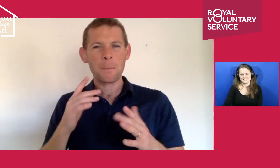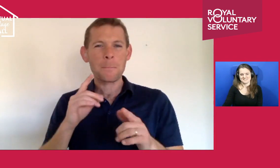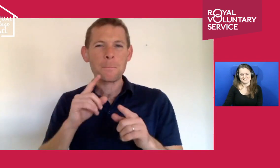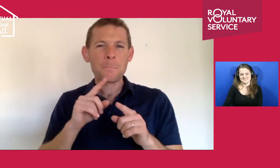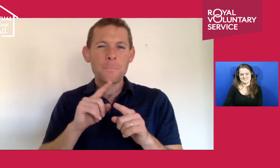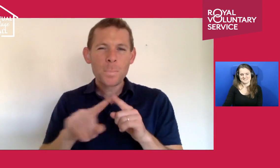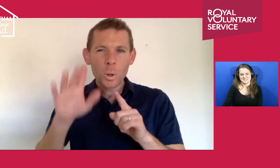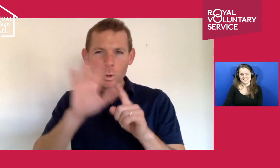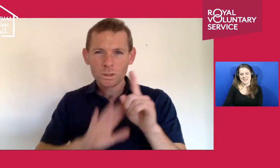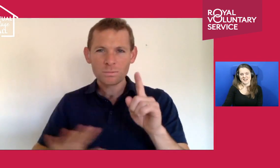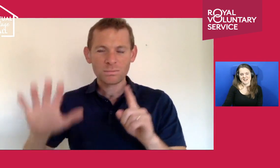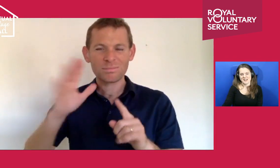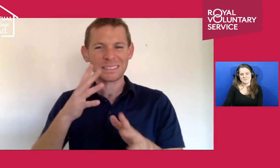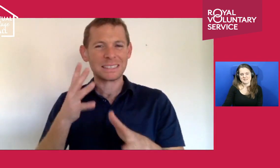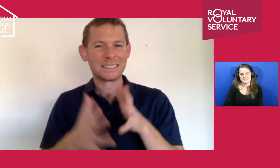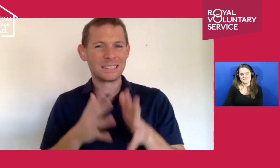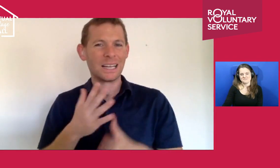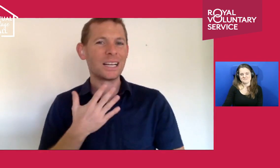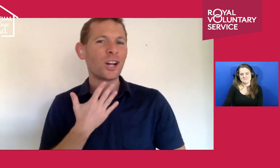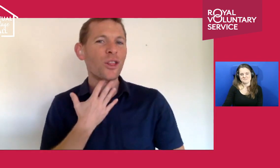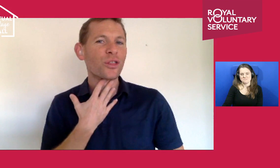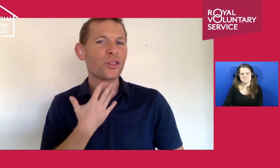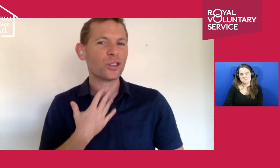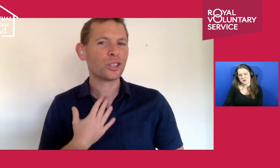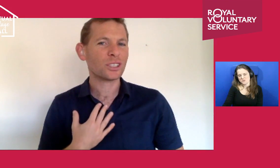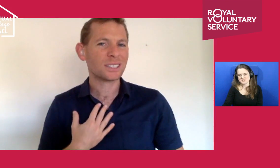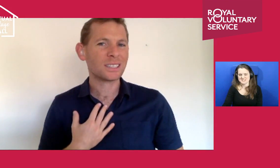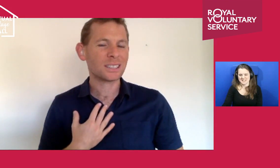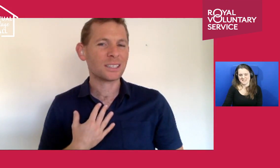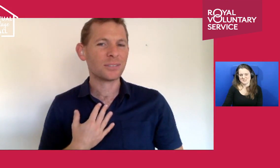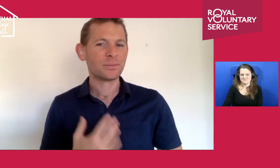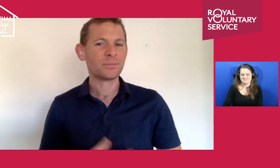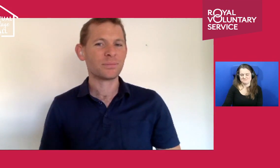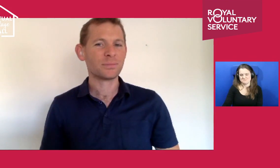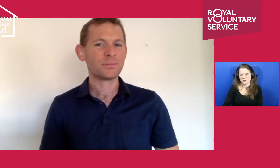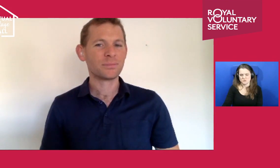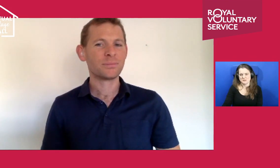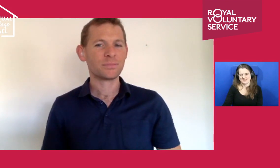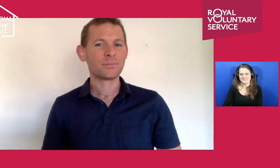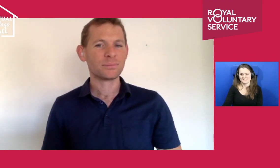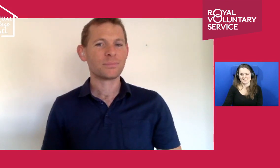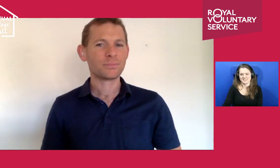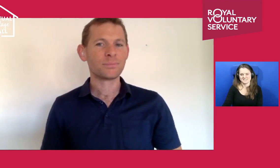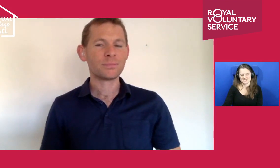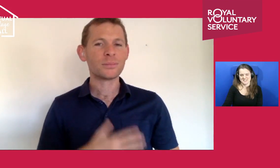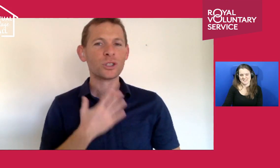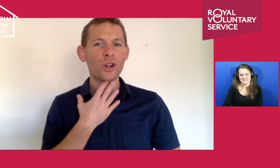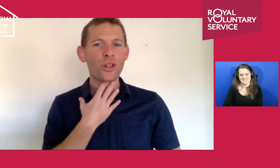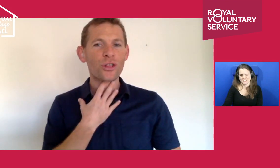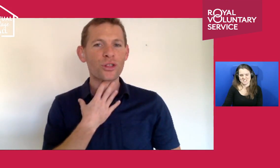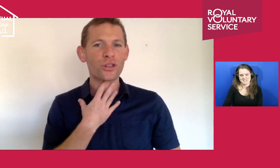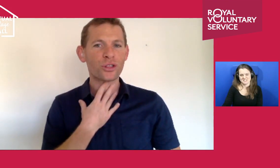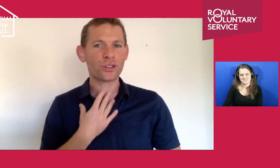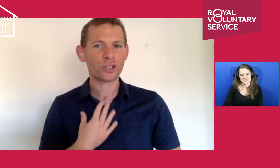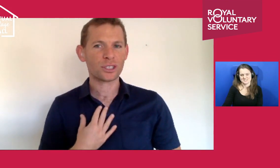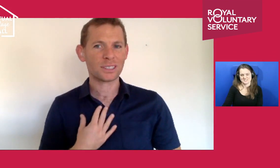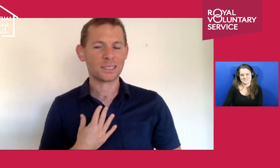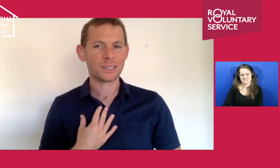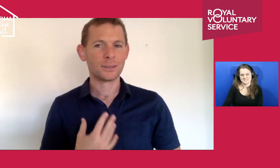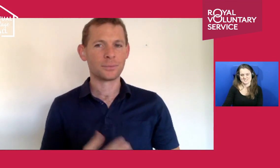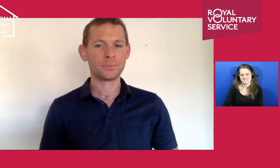Thirsty. I mean, most places sign it just like that, thirsty.